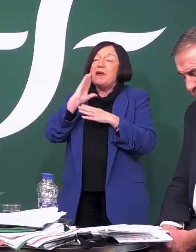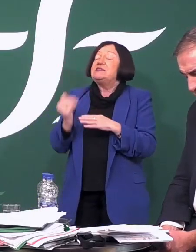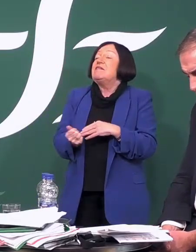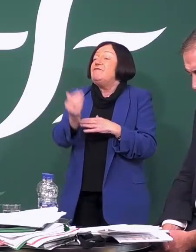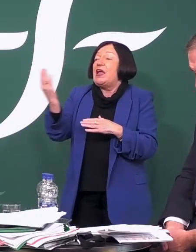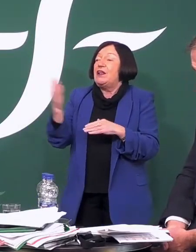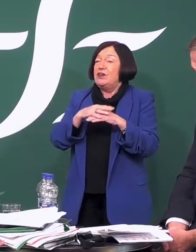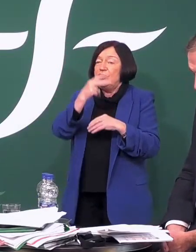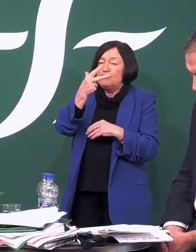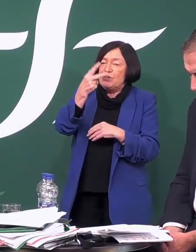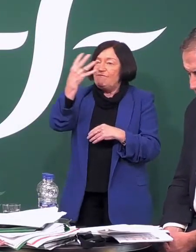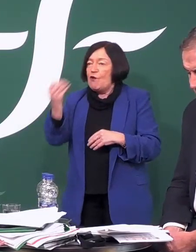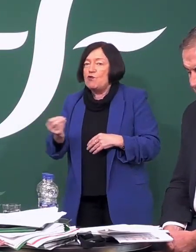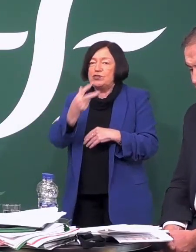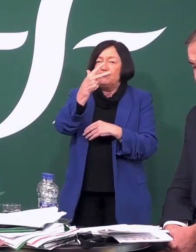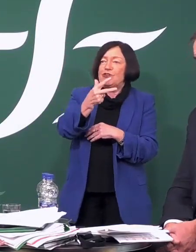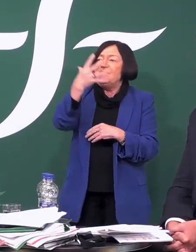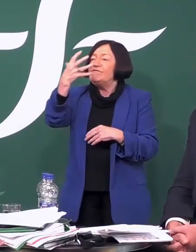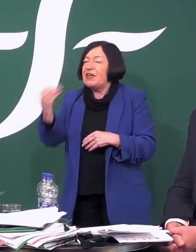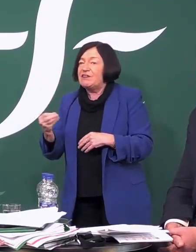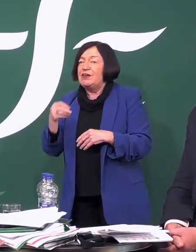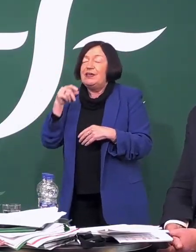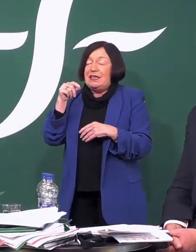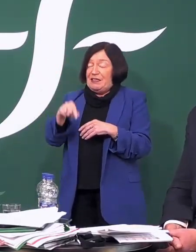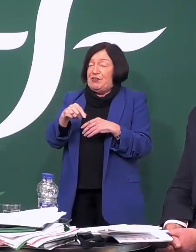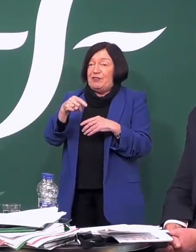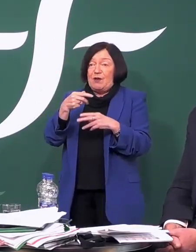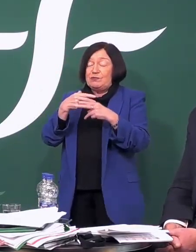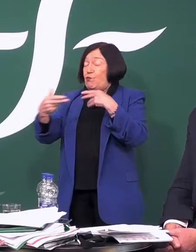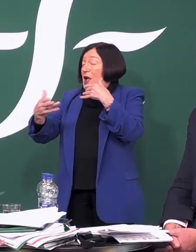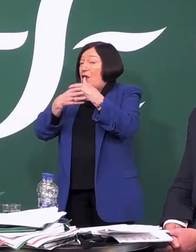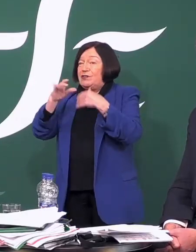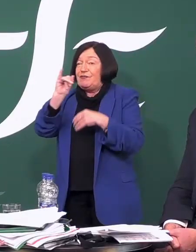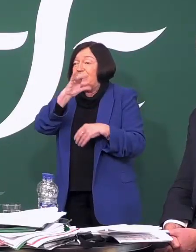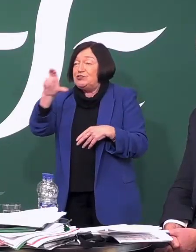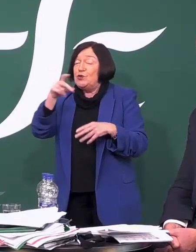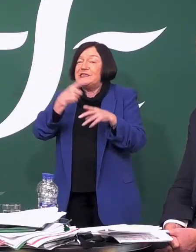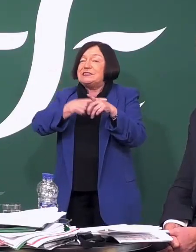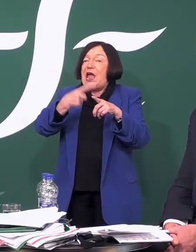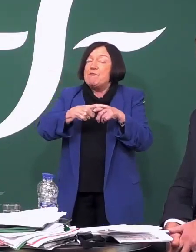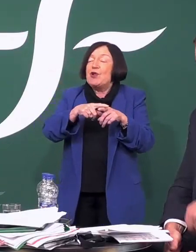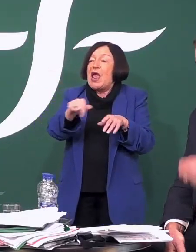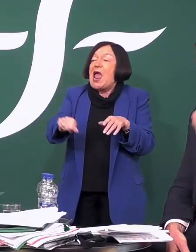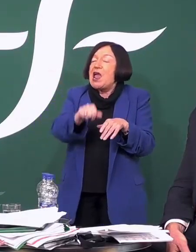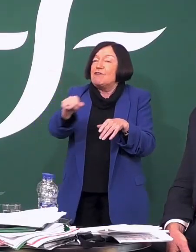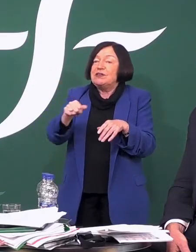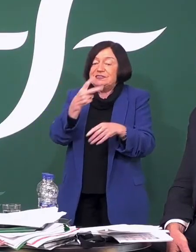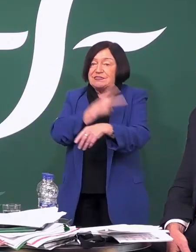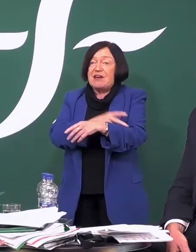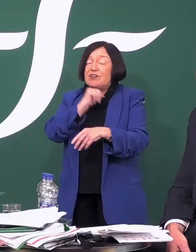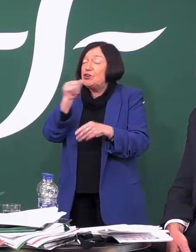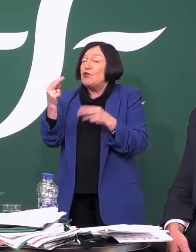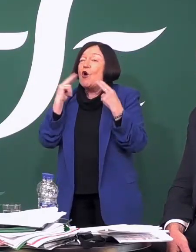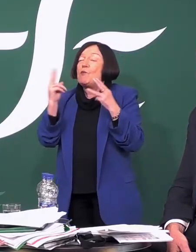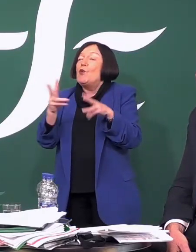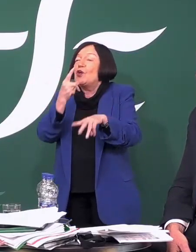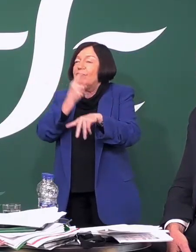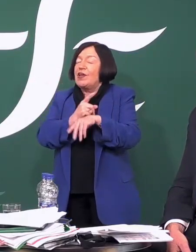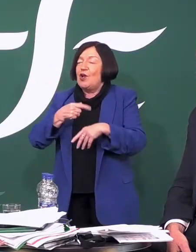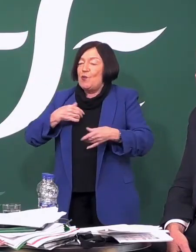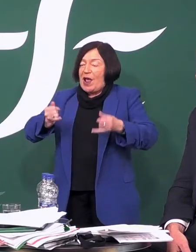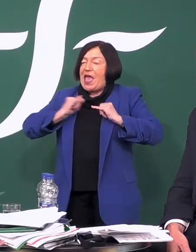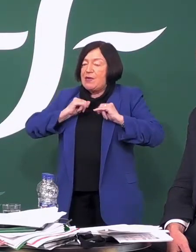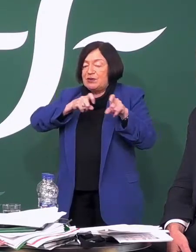to 340, 350. That was care well outside ITU in temporary settings with staff that weren't normally there. But we were able